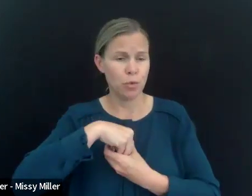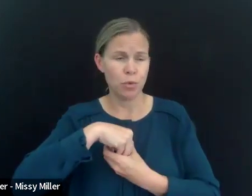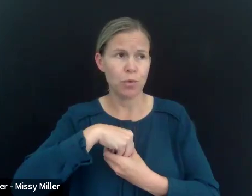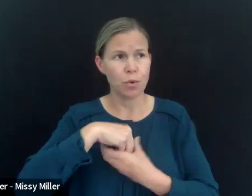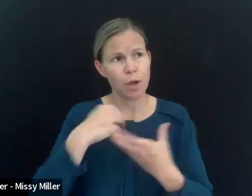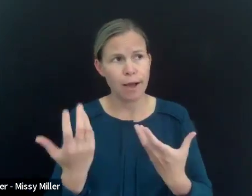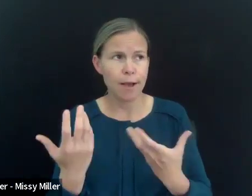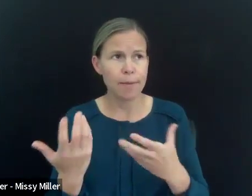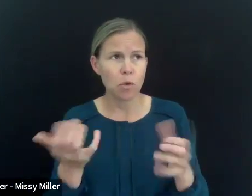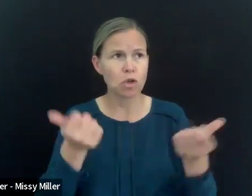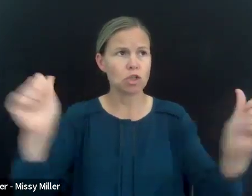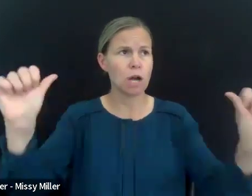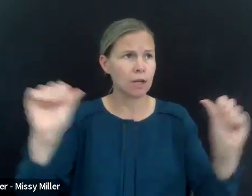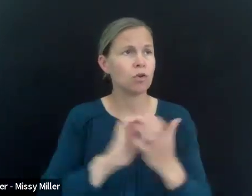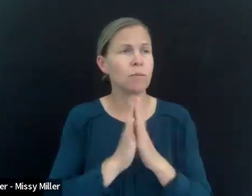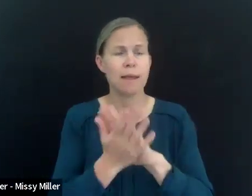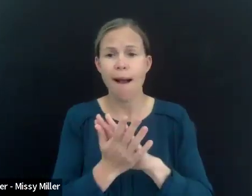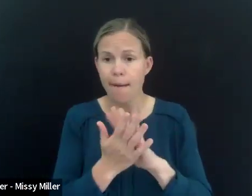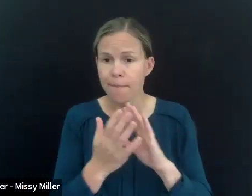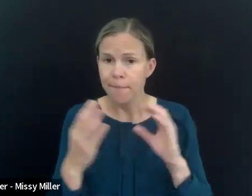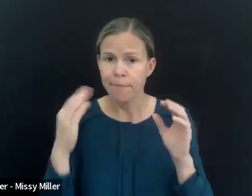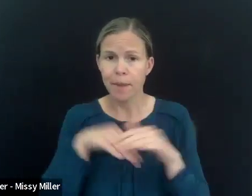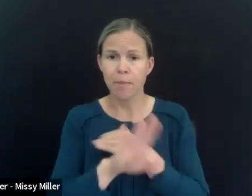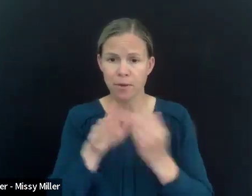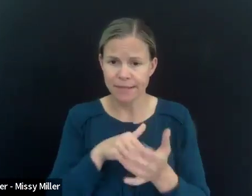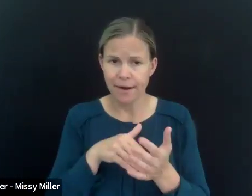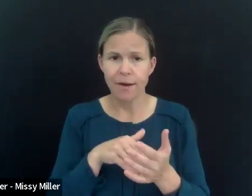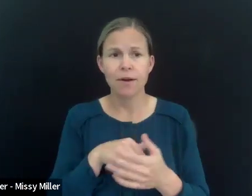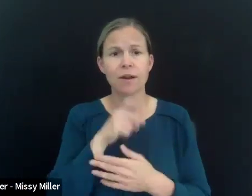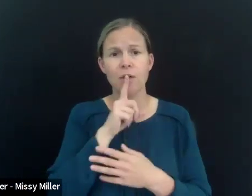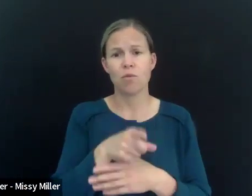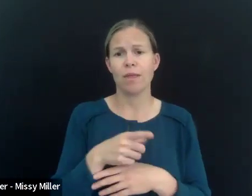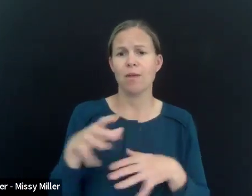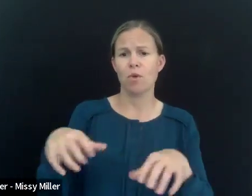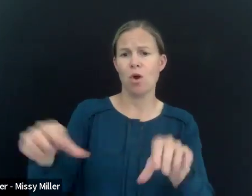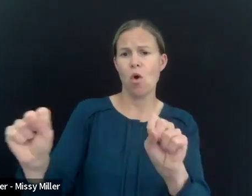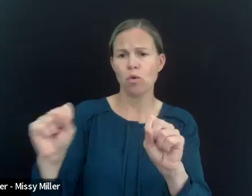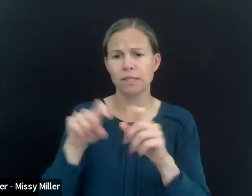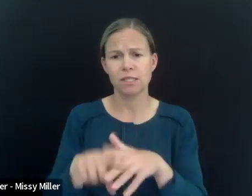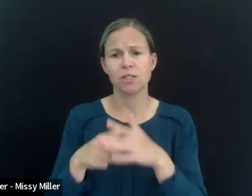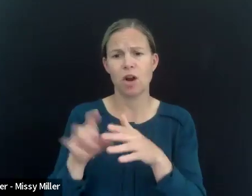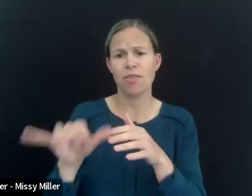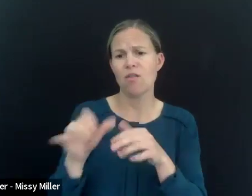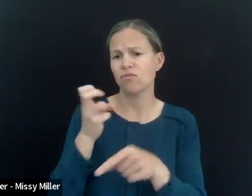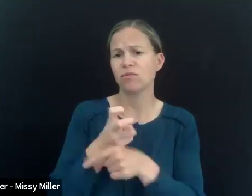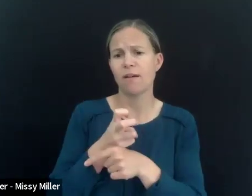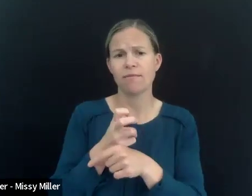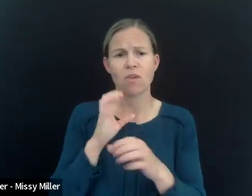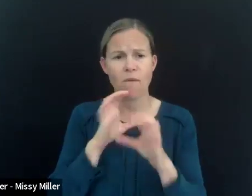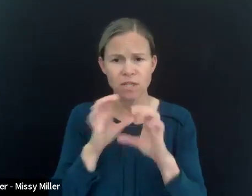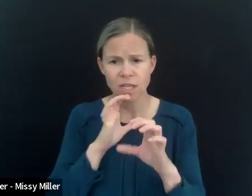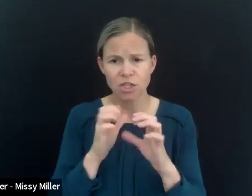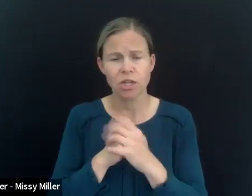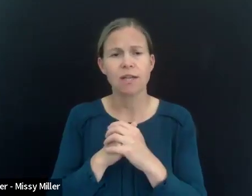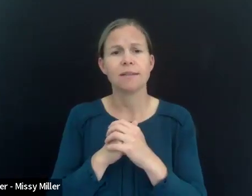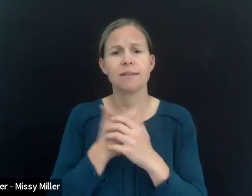or to try to become a birth center as well, and like hosting those conversations to understand lessons learned,